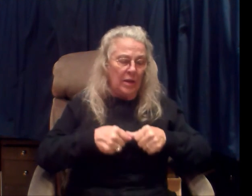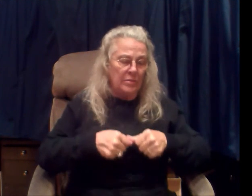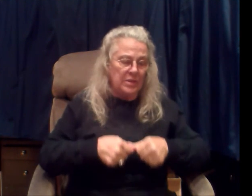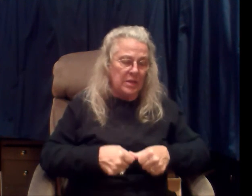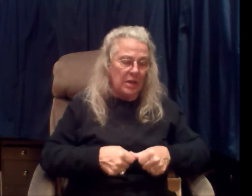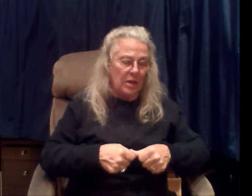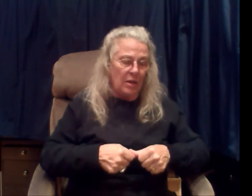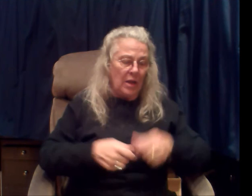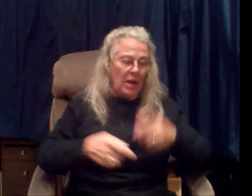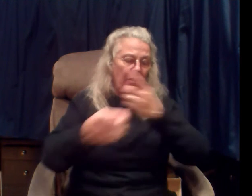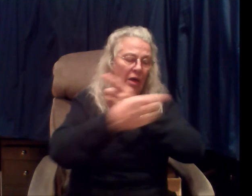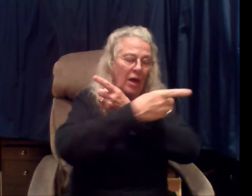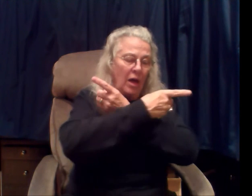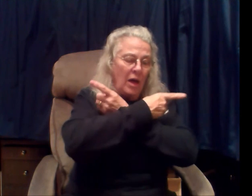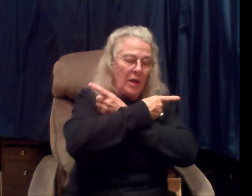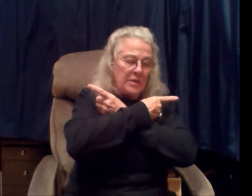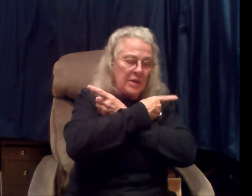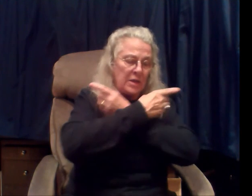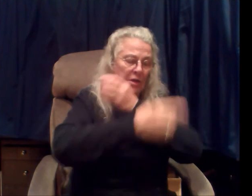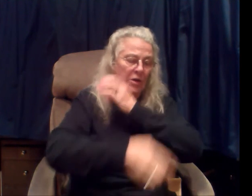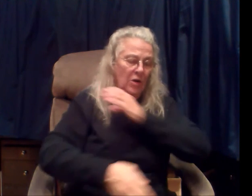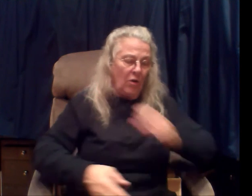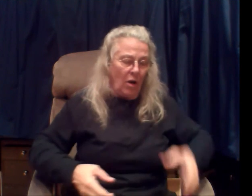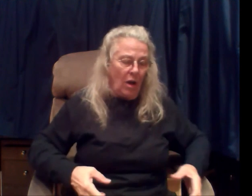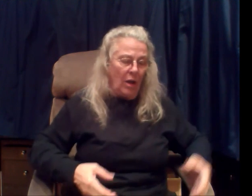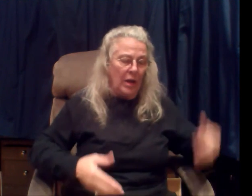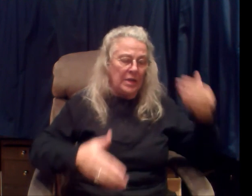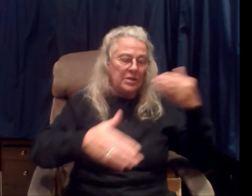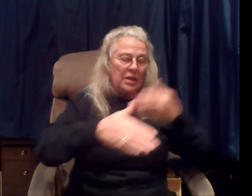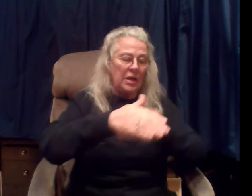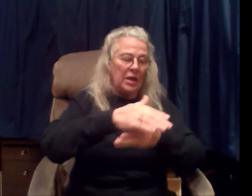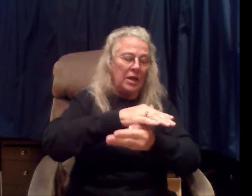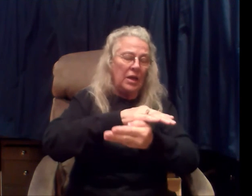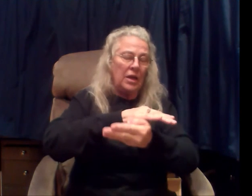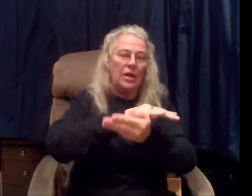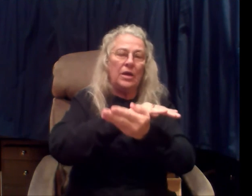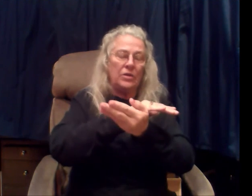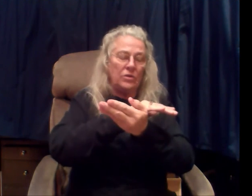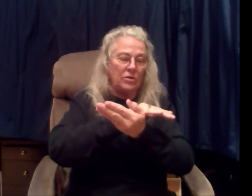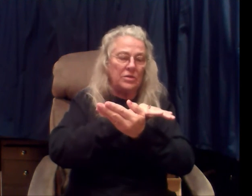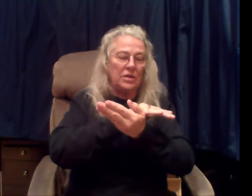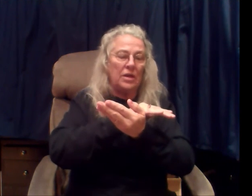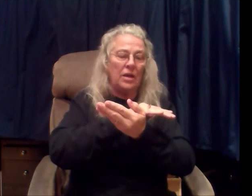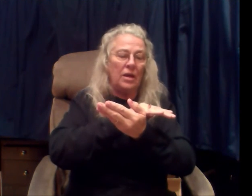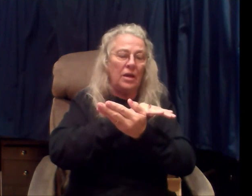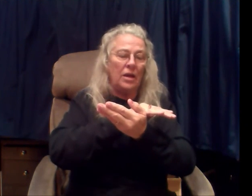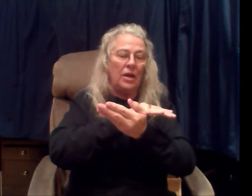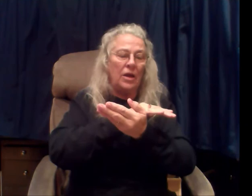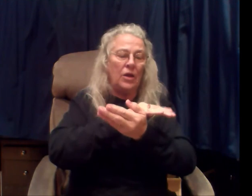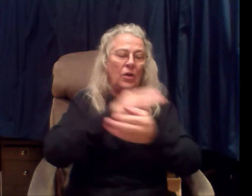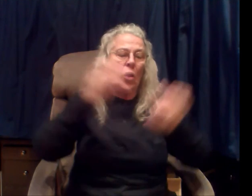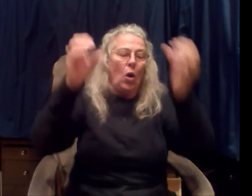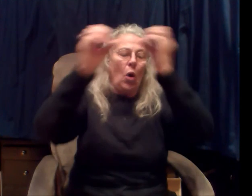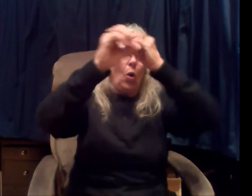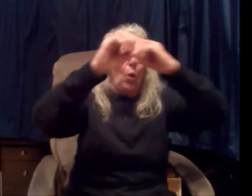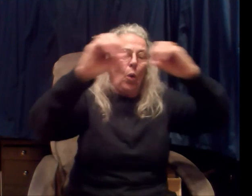him still, the dear Christ enters in.